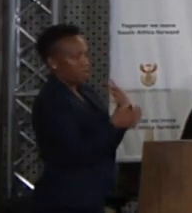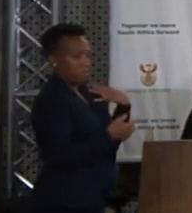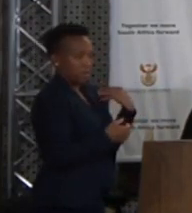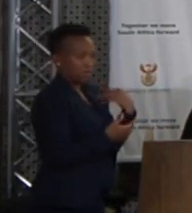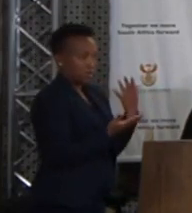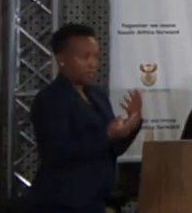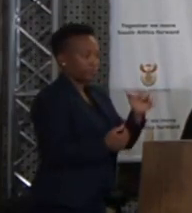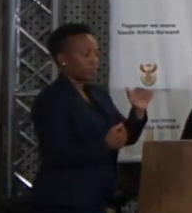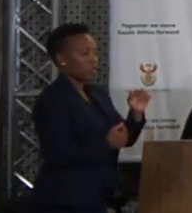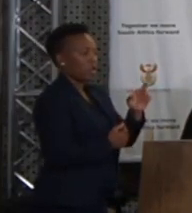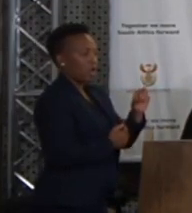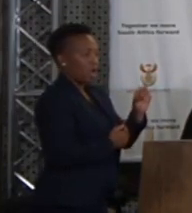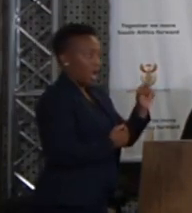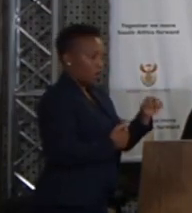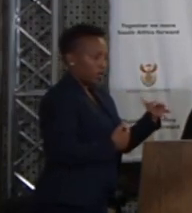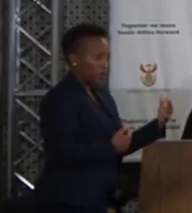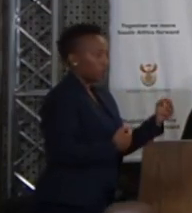Minister Aaron Tswalidi.